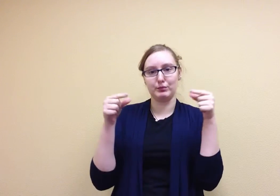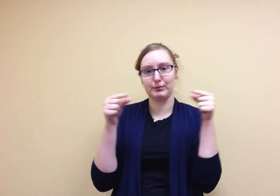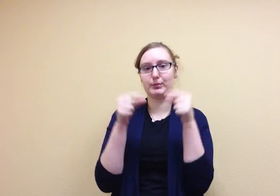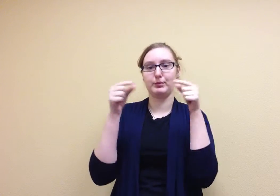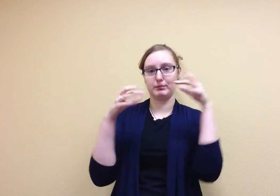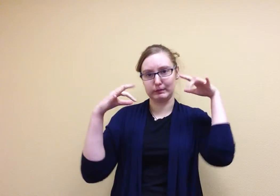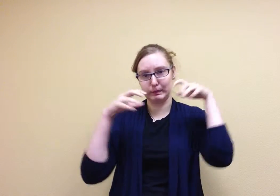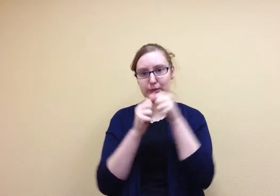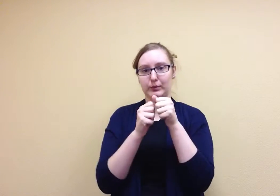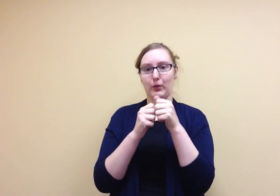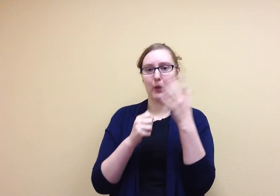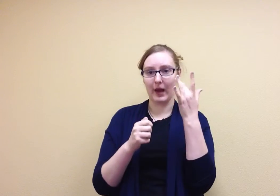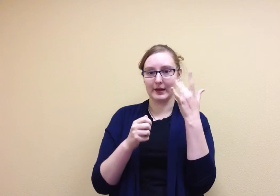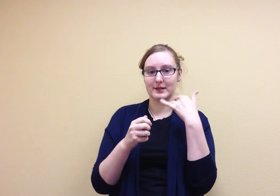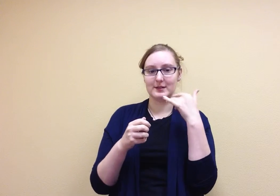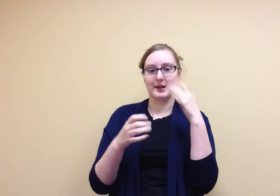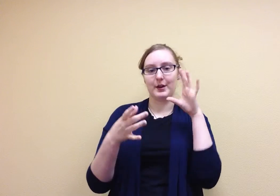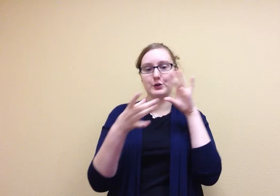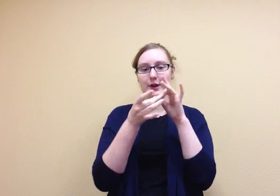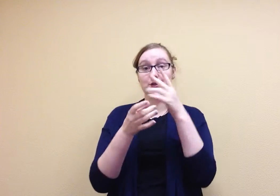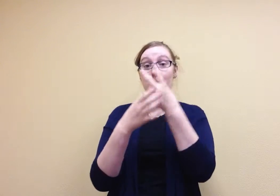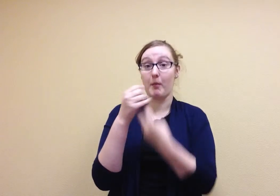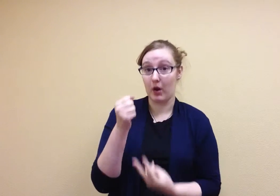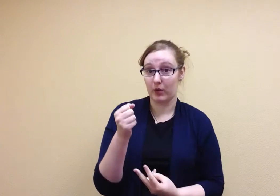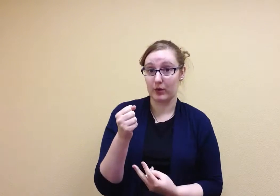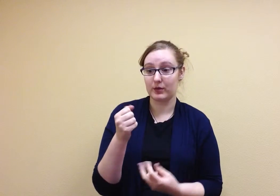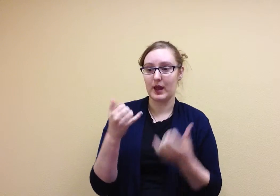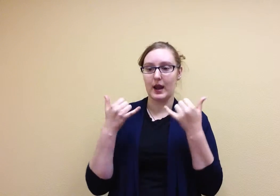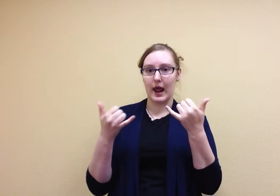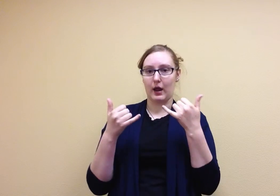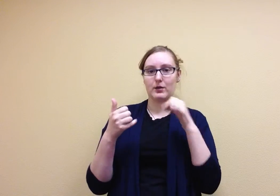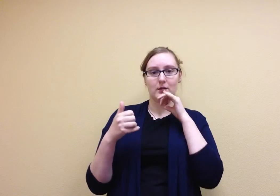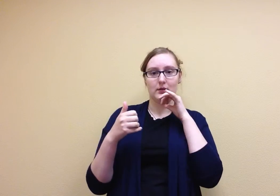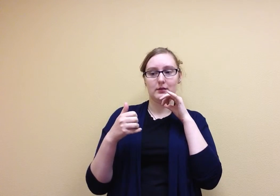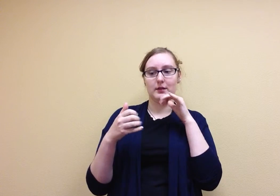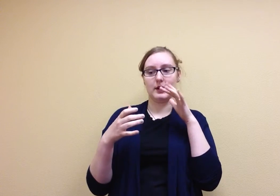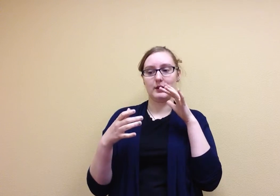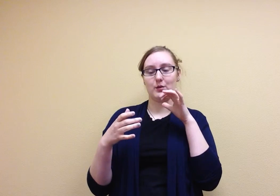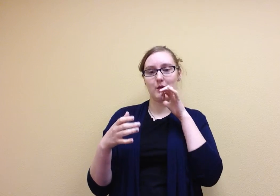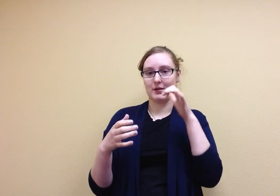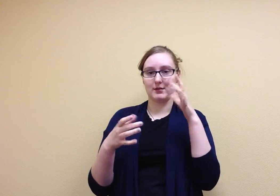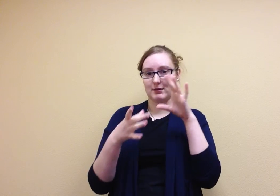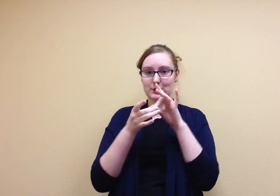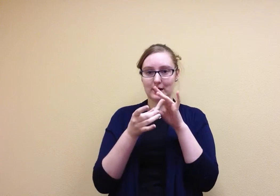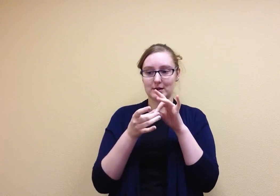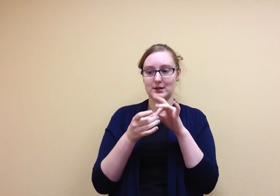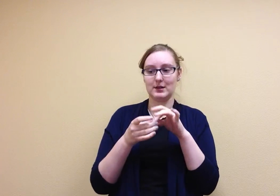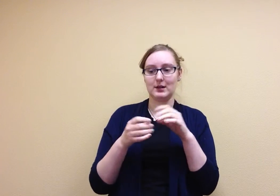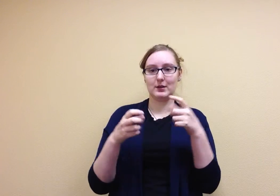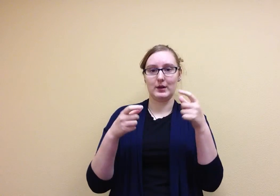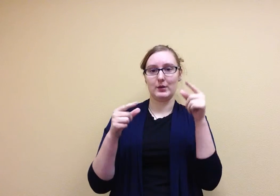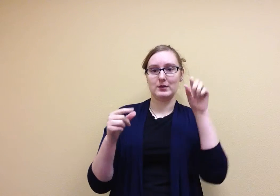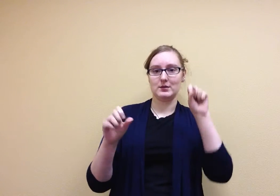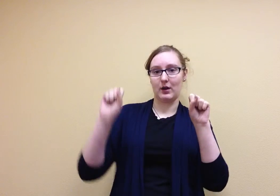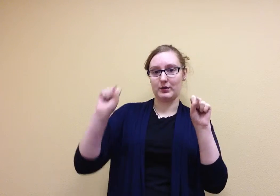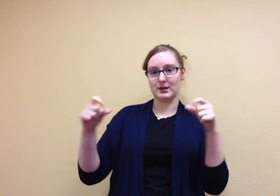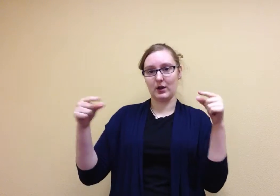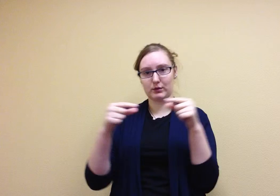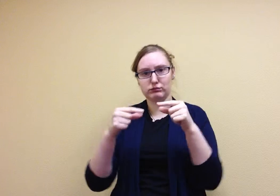to both ways. At the other end, they were saying, no way, I don't want to be here. They were being pushed apart. At this end, they're being attracted together.